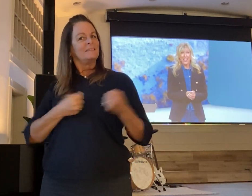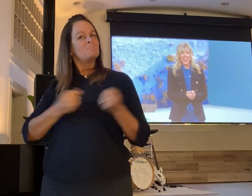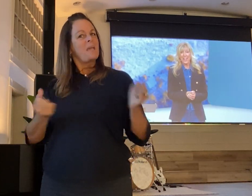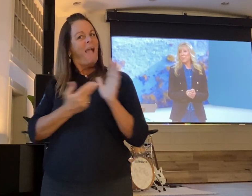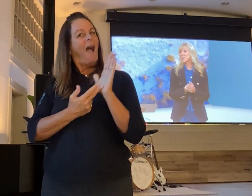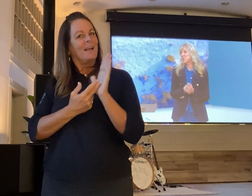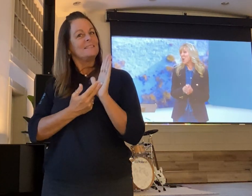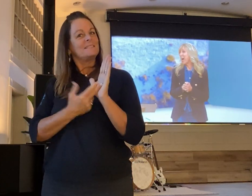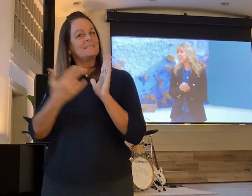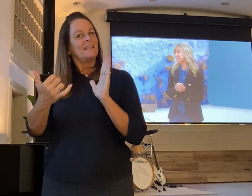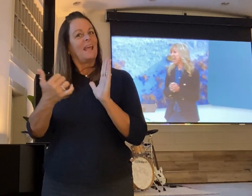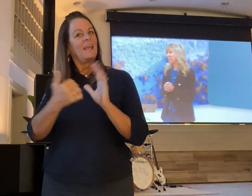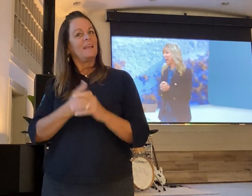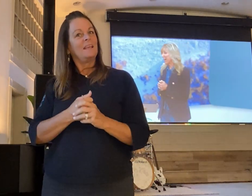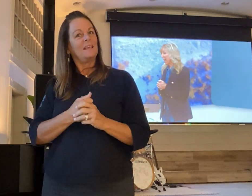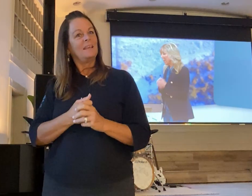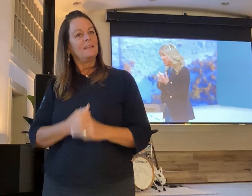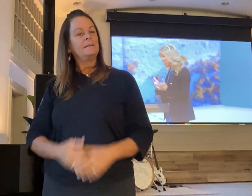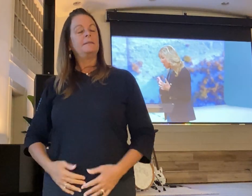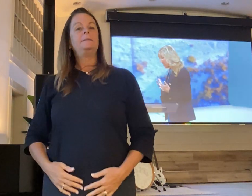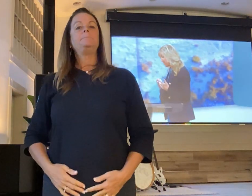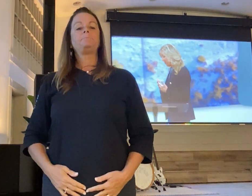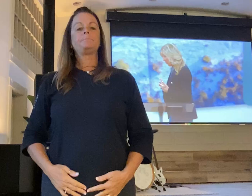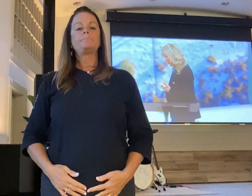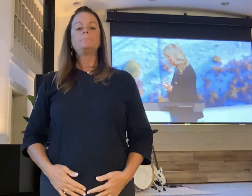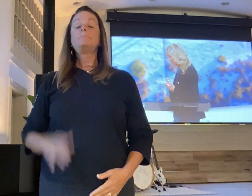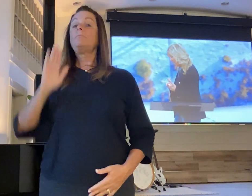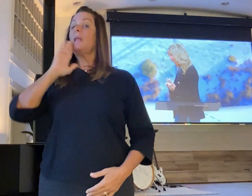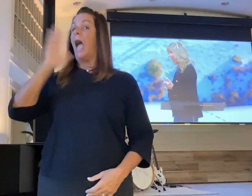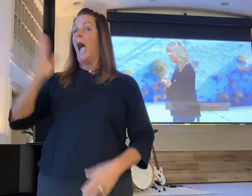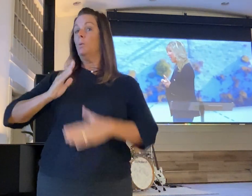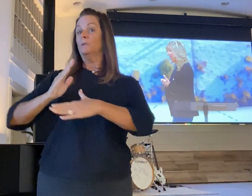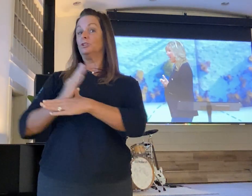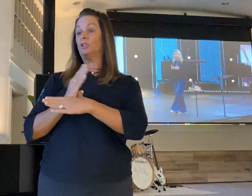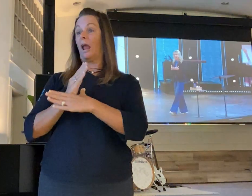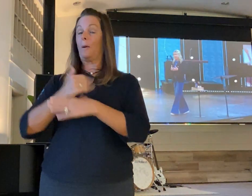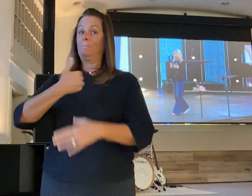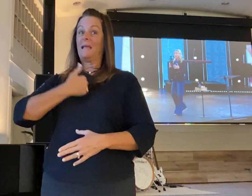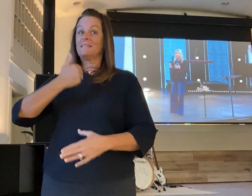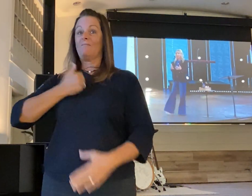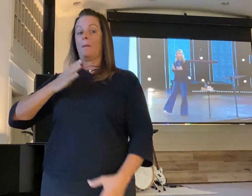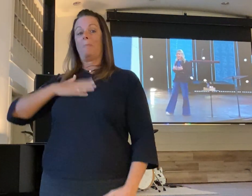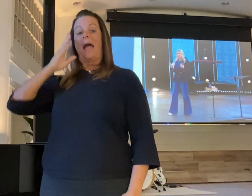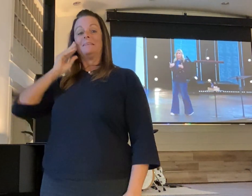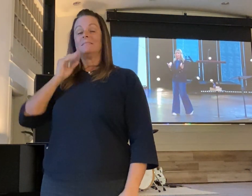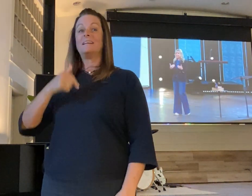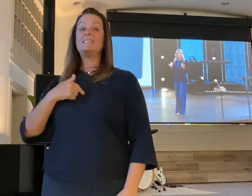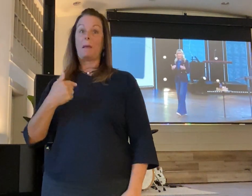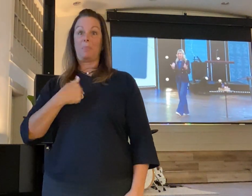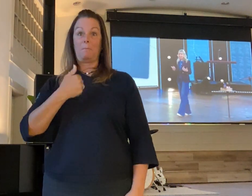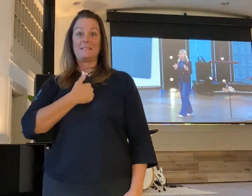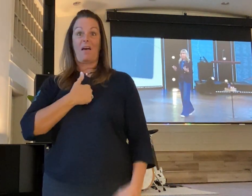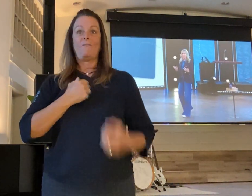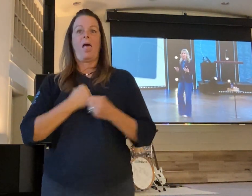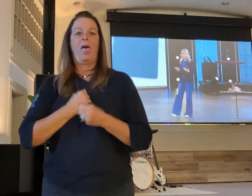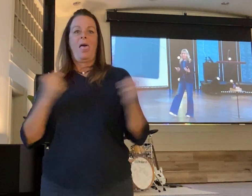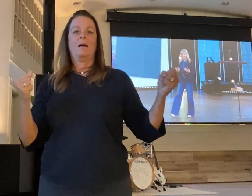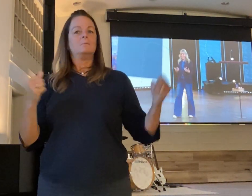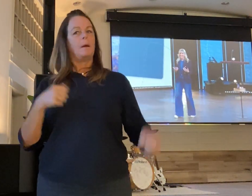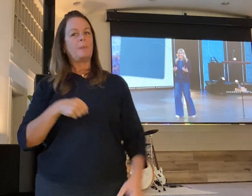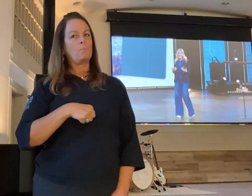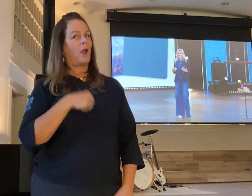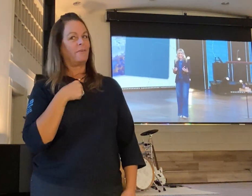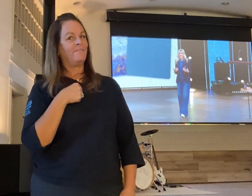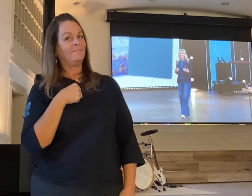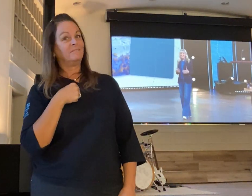vulnerable today. And I'm going to start out today by sharing something with you that I am not really proud of, something about myself that I'm not really